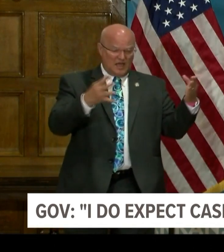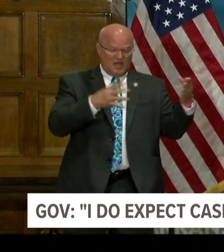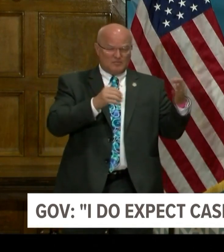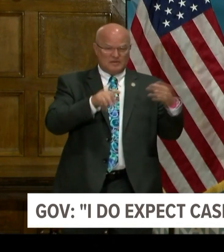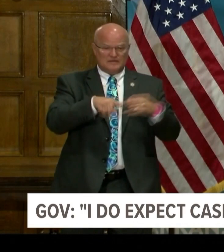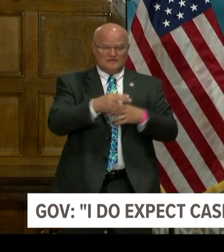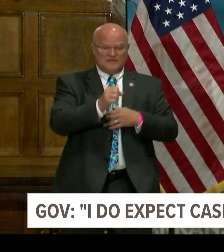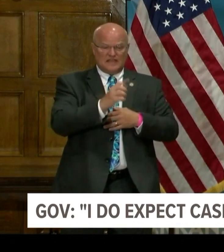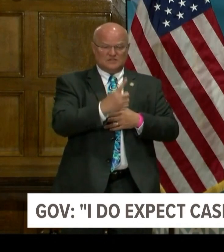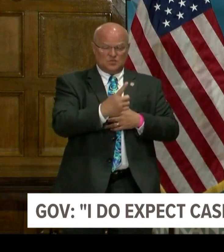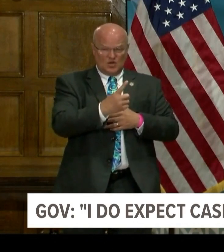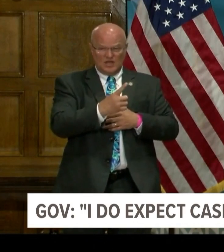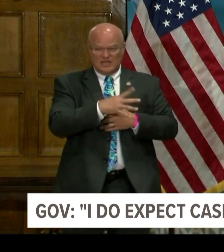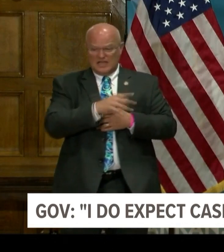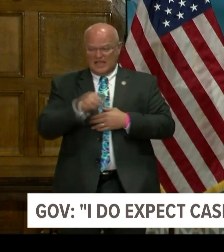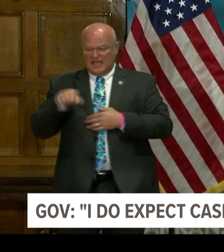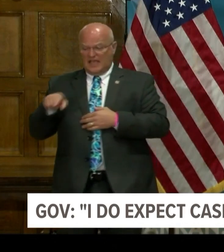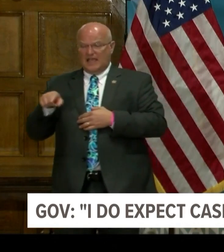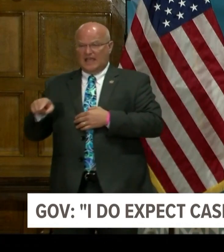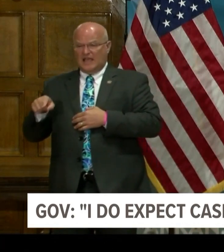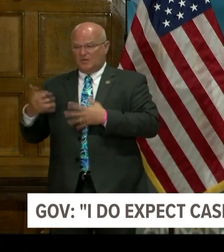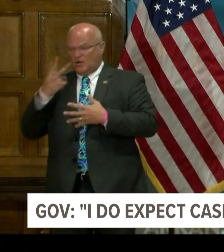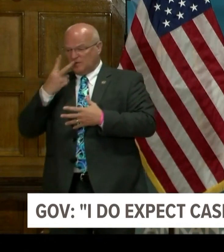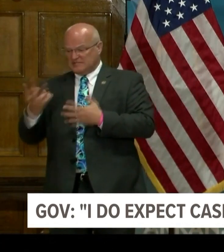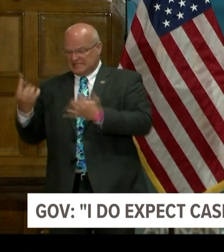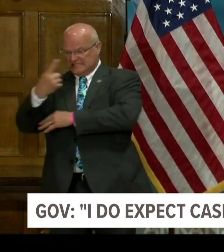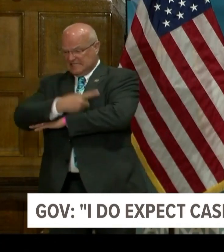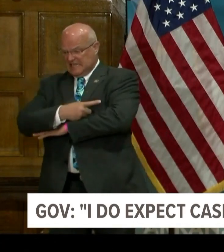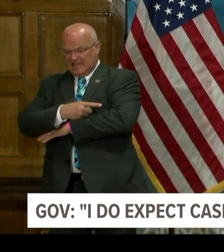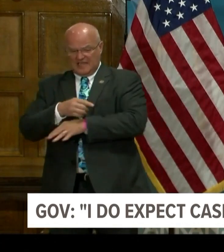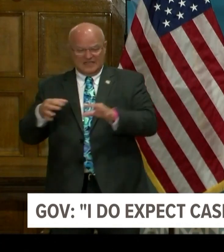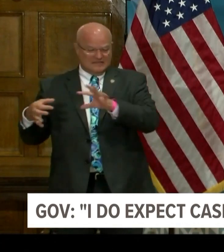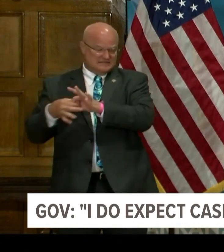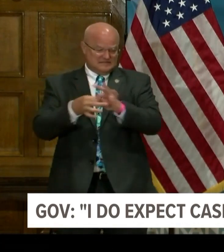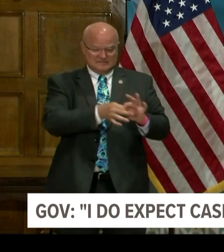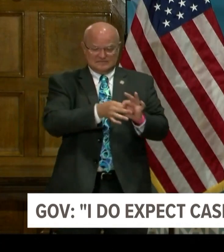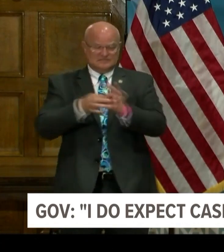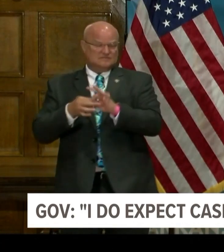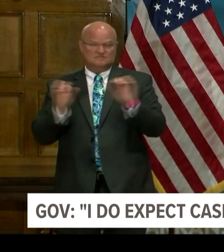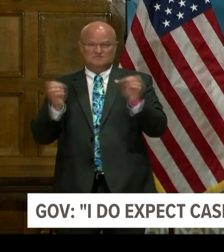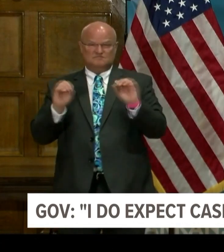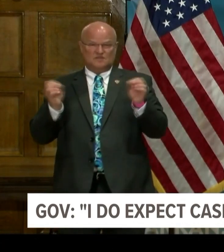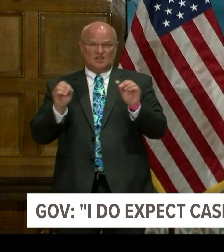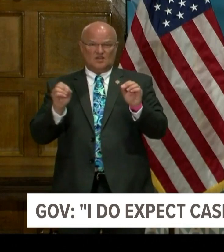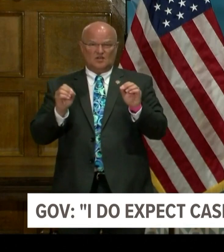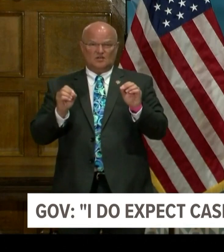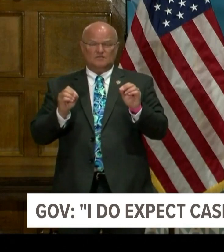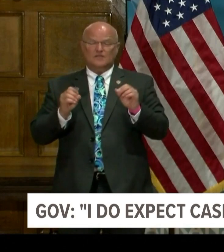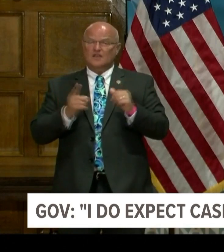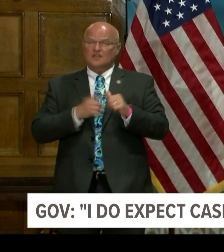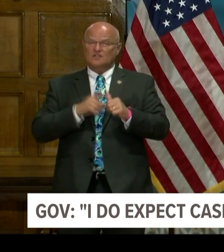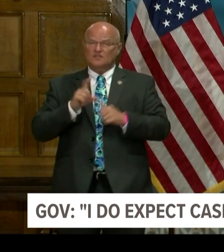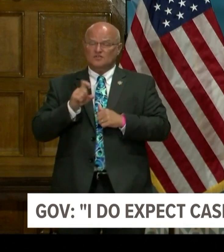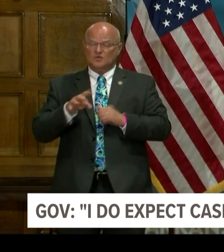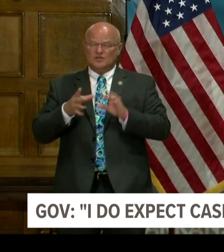restrictions in phase 1, what we did, and what we see today, and any growth in cases. On your first